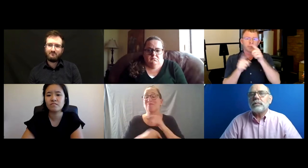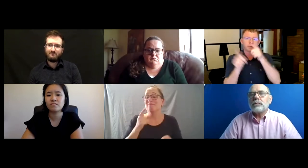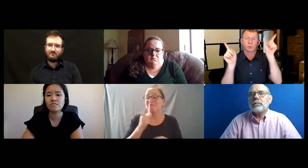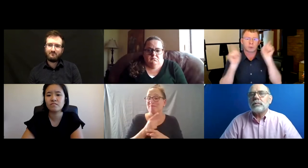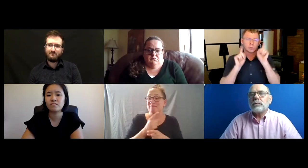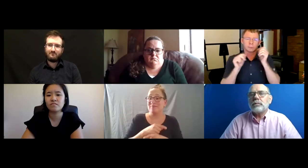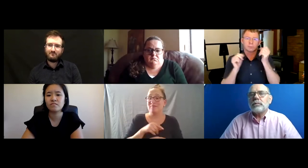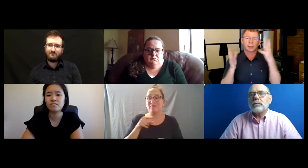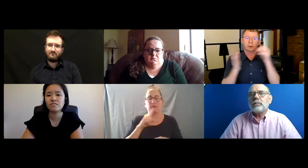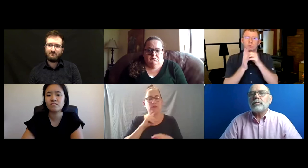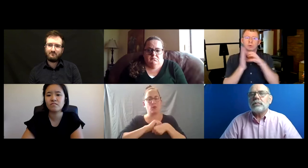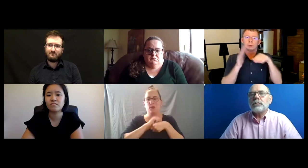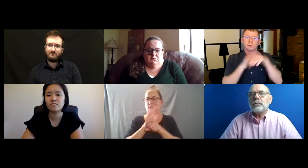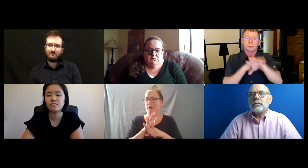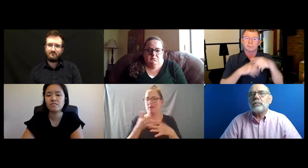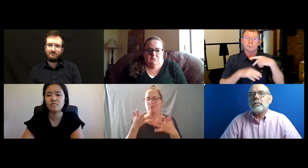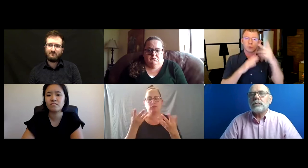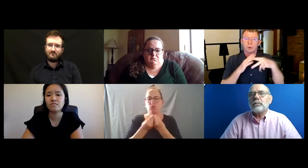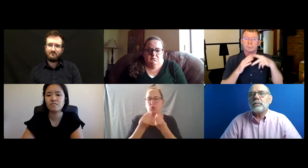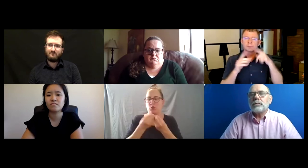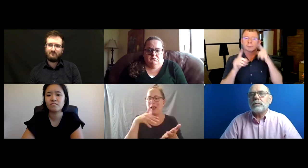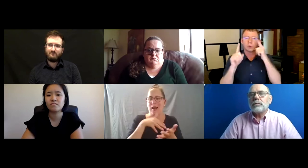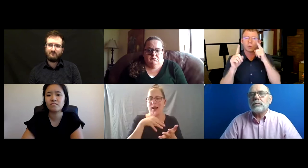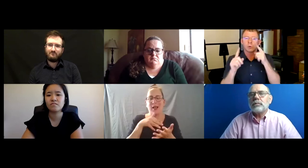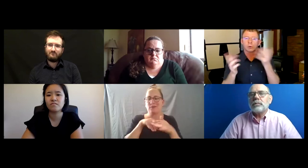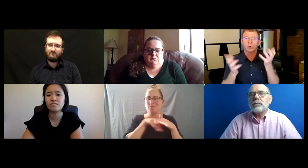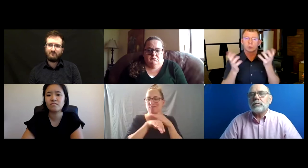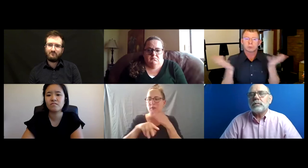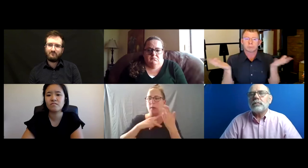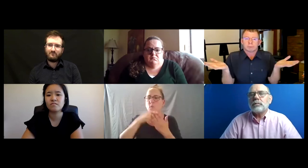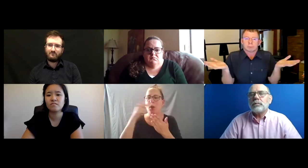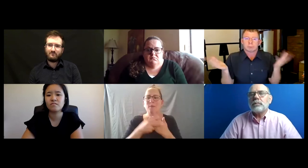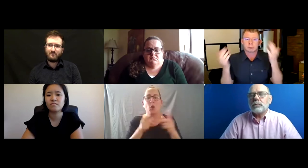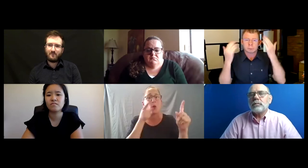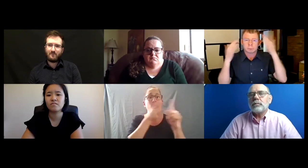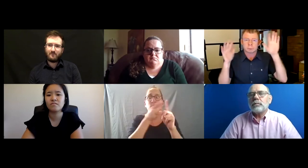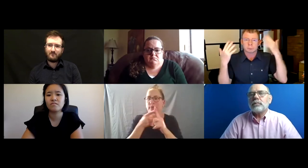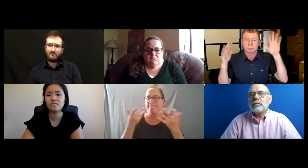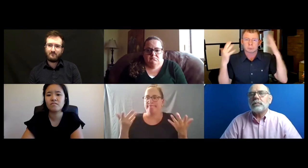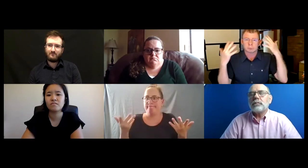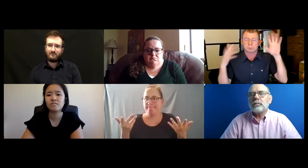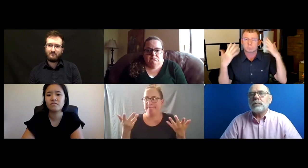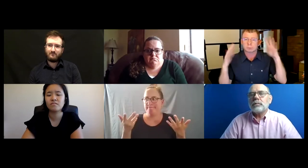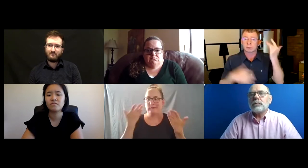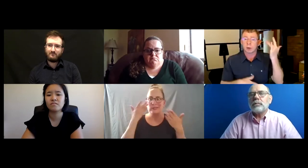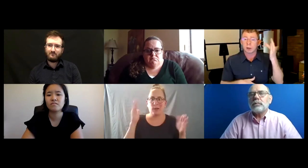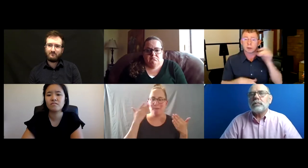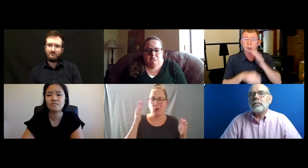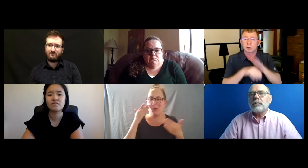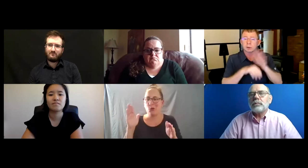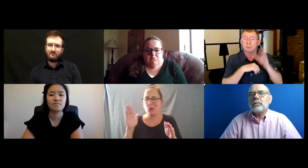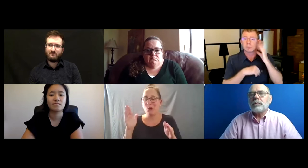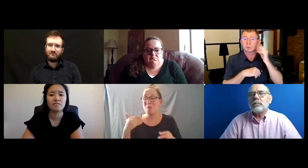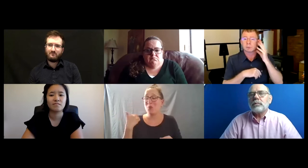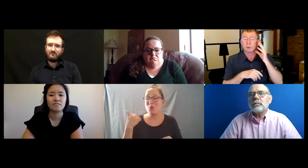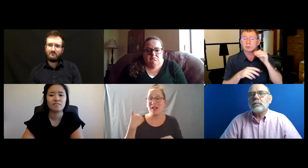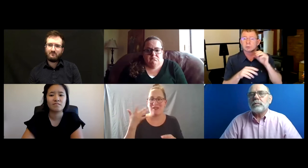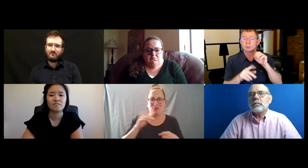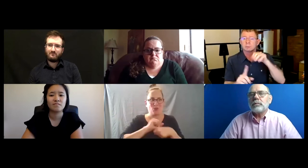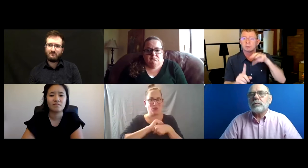fall. And you're absolutely right, Gary, there's not enough information or education out there. So how are deaf youth supposed to